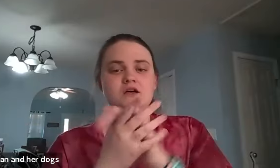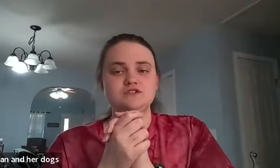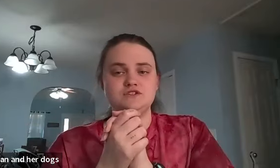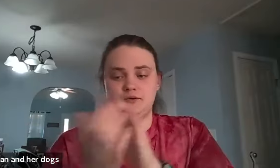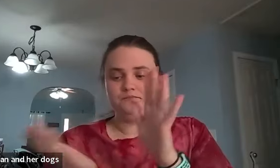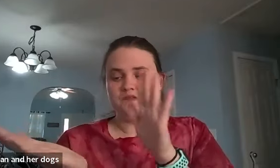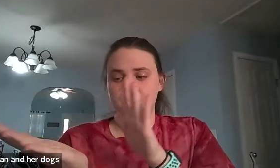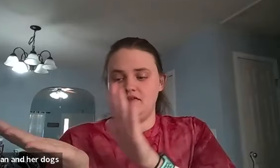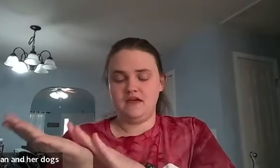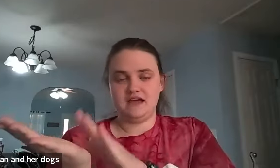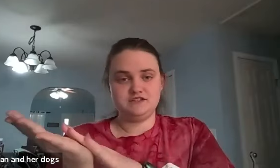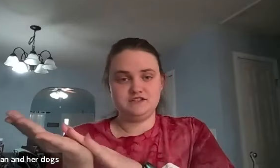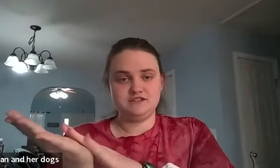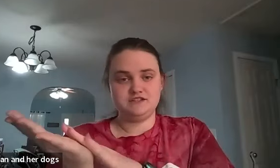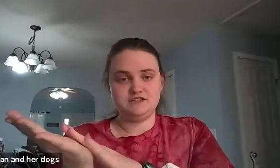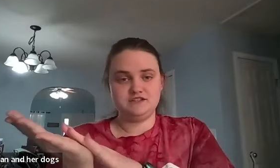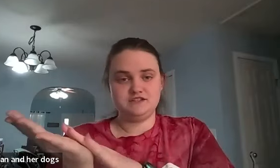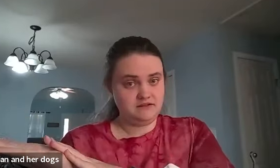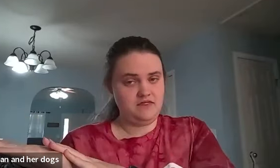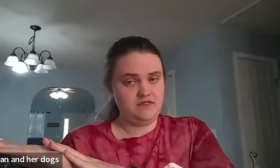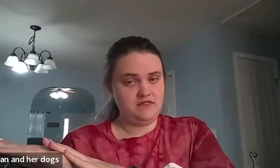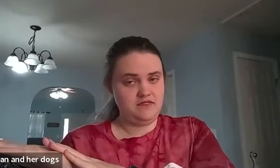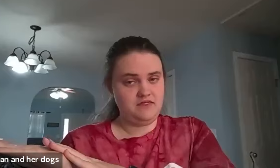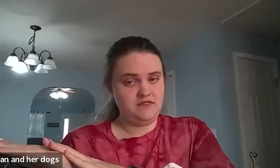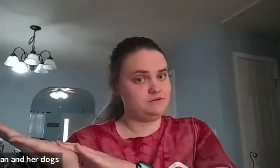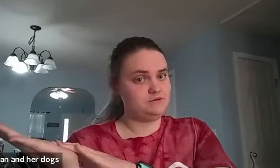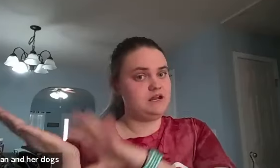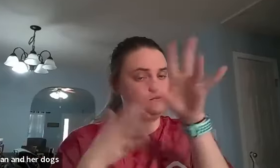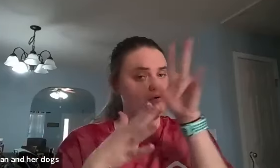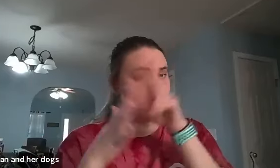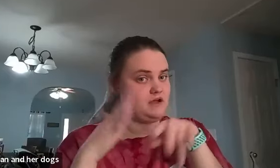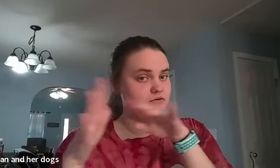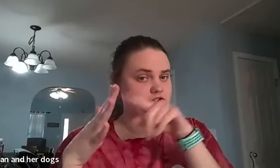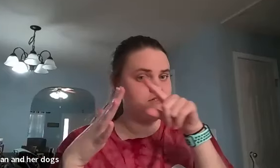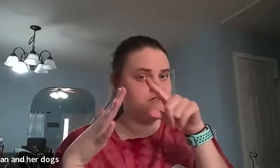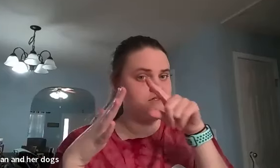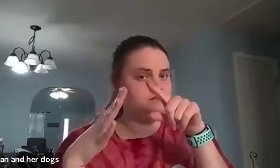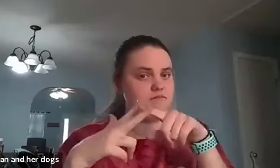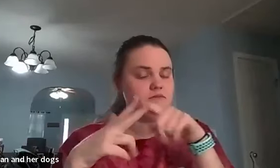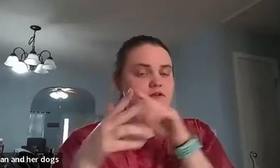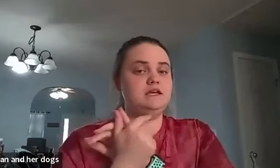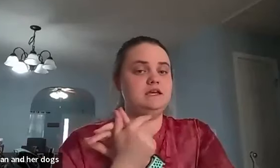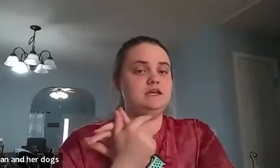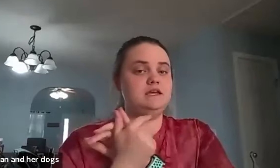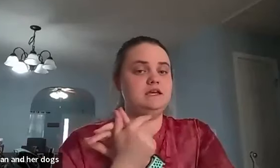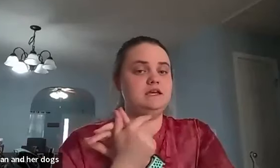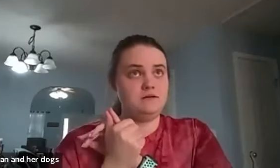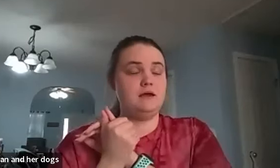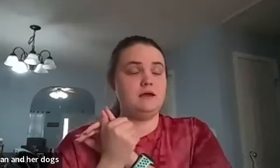Mm-hmm. So that's our 1,000. And then the last one, and then we'll go back through 100,000 and 1,000,000 is 1,000,000. And